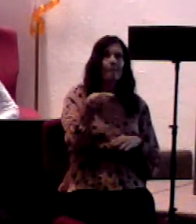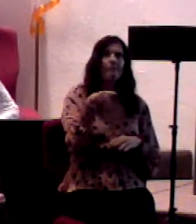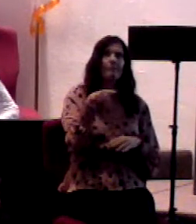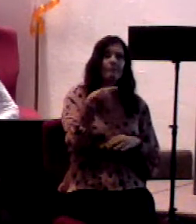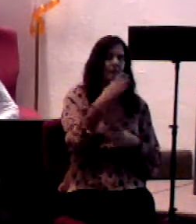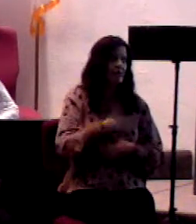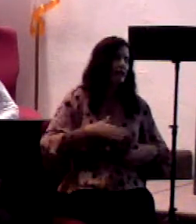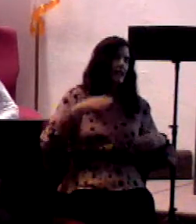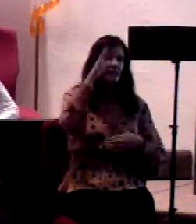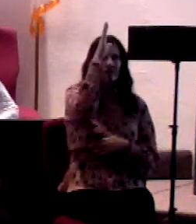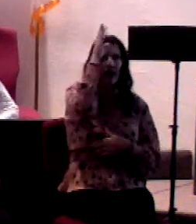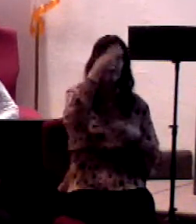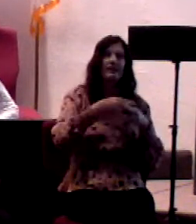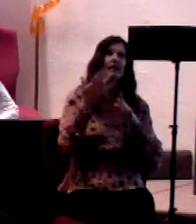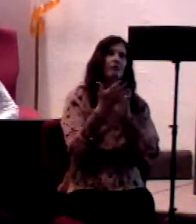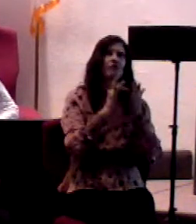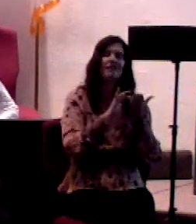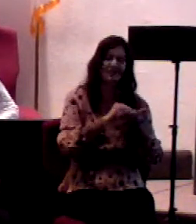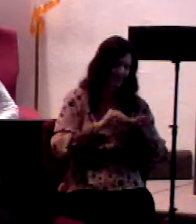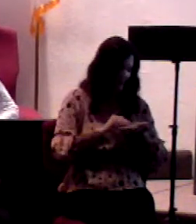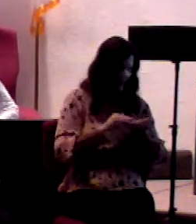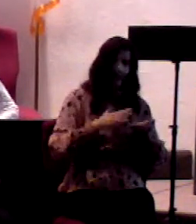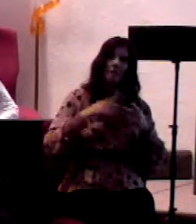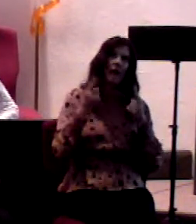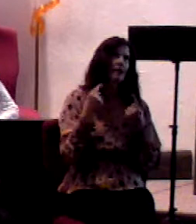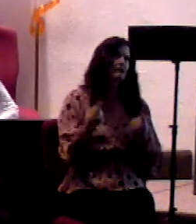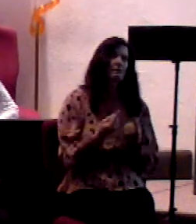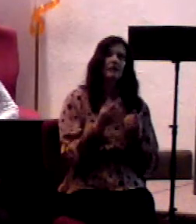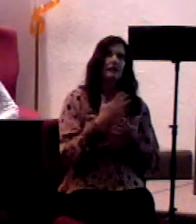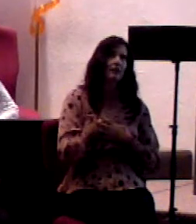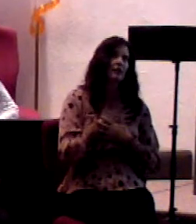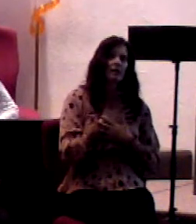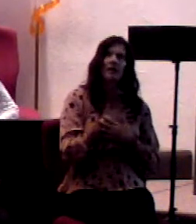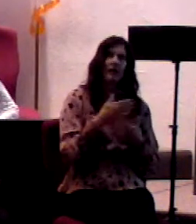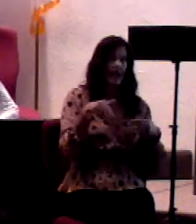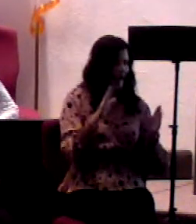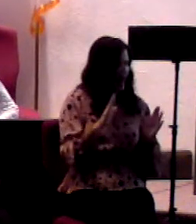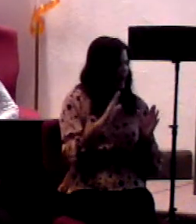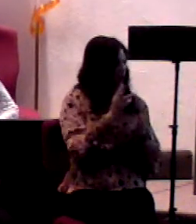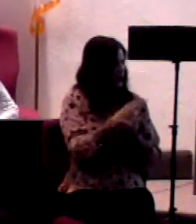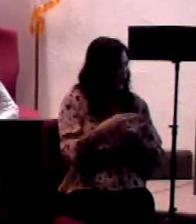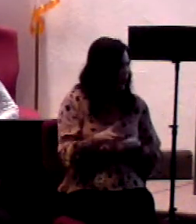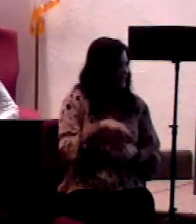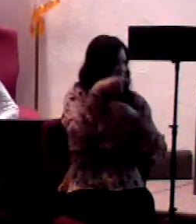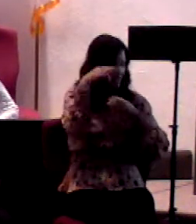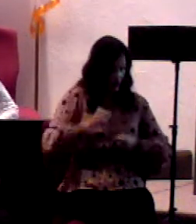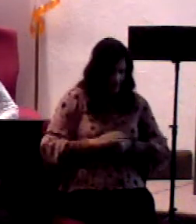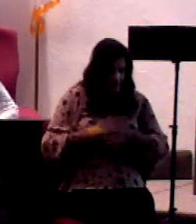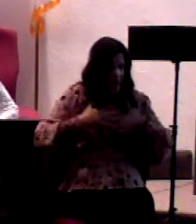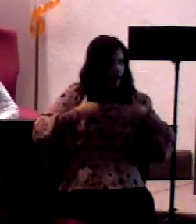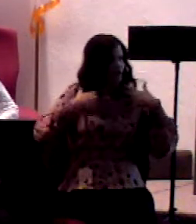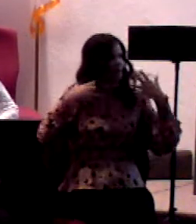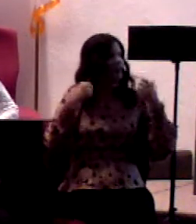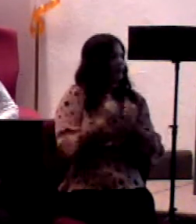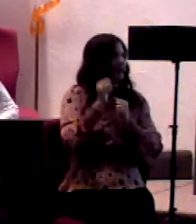Please, Father, in the name of Jesus, forgive me of my sin. Allow the Holy Spirit to fill me with